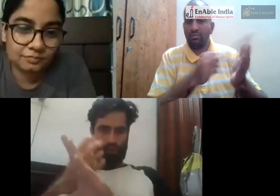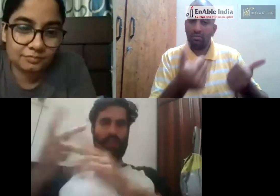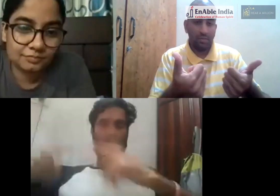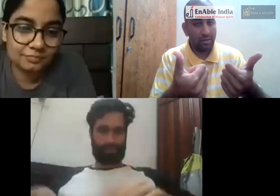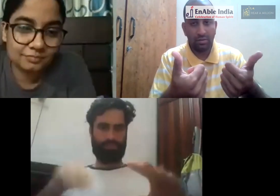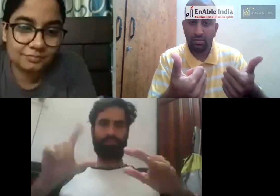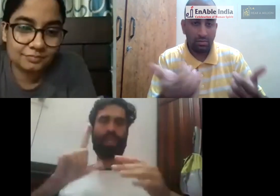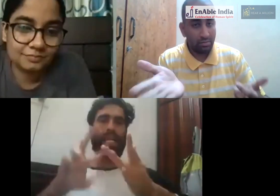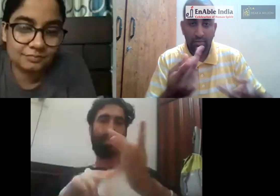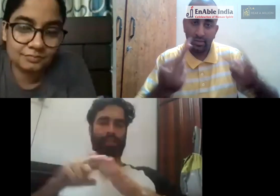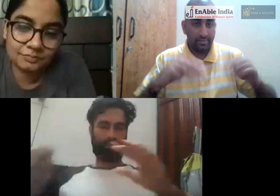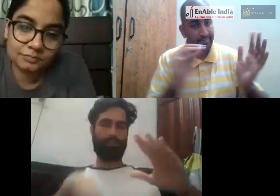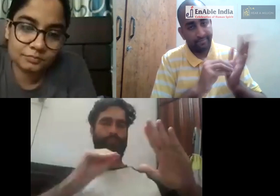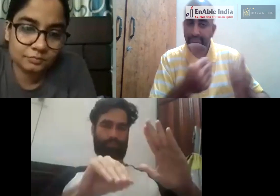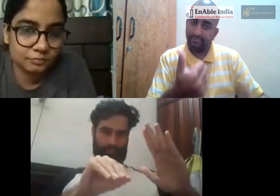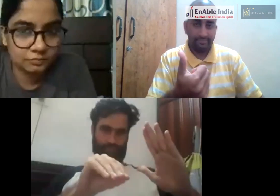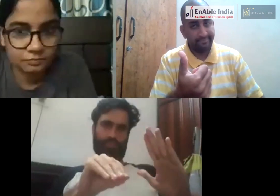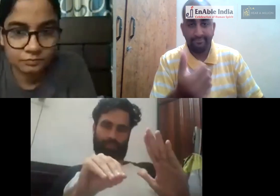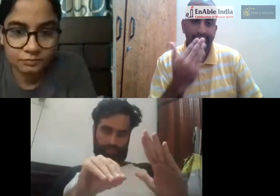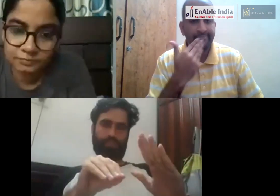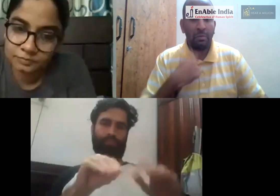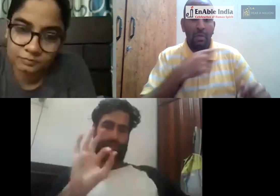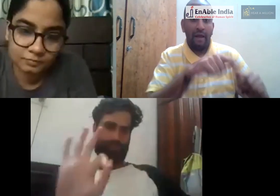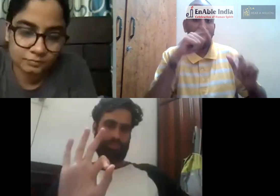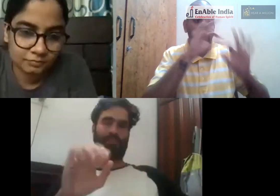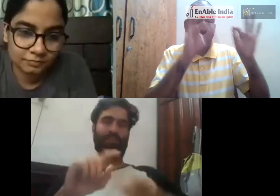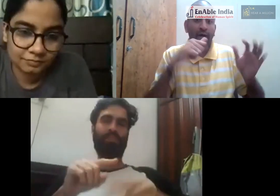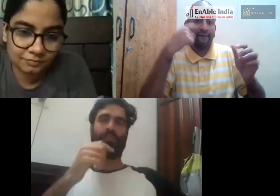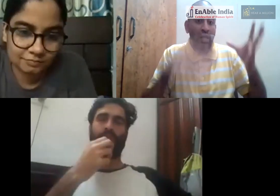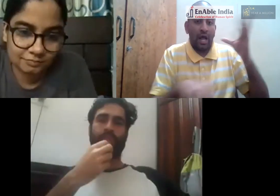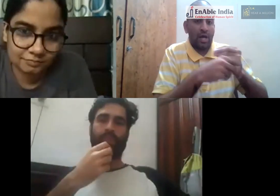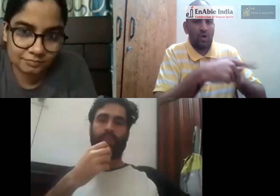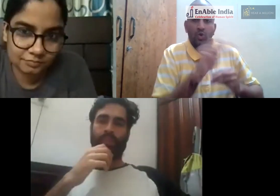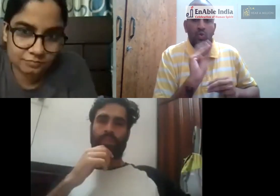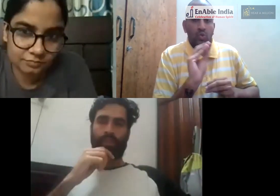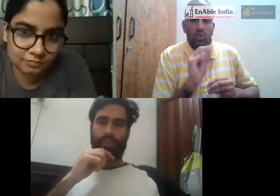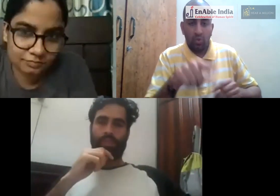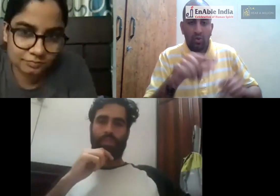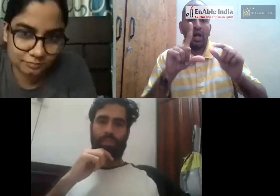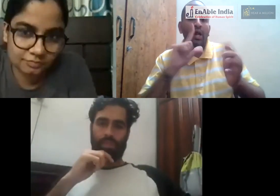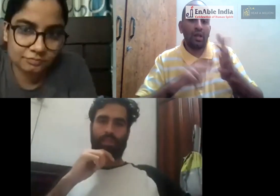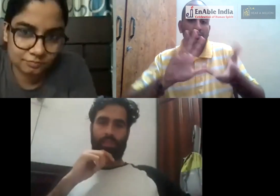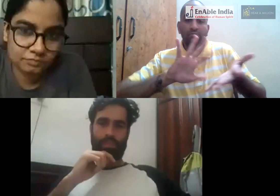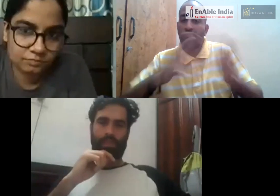So Gautam is saying, yeah, you can add the YouTube link over here on the comment section, on the suggestion box.